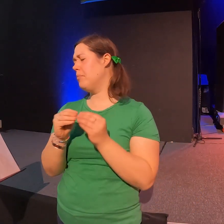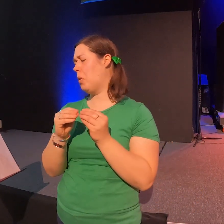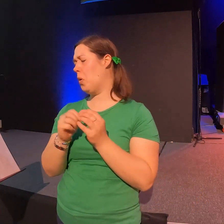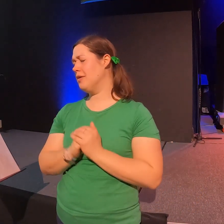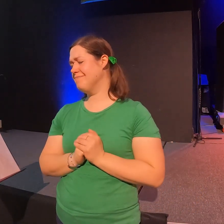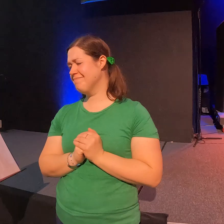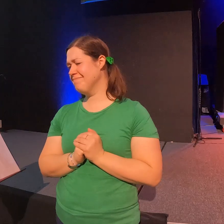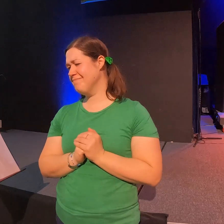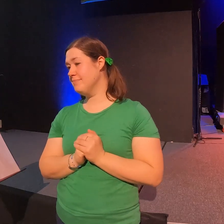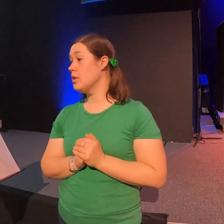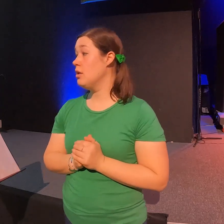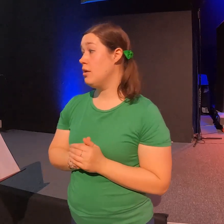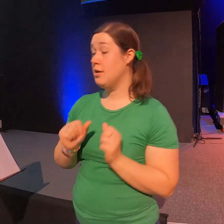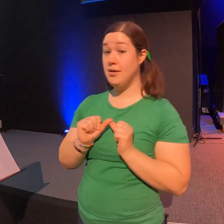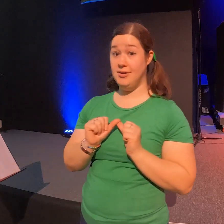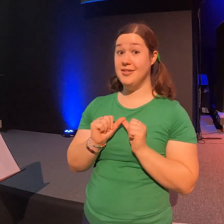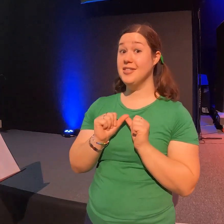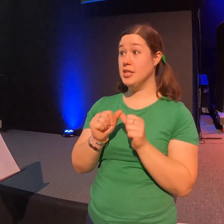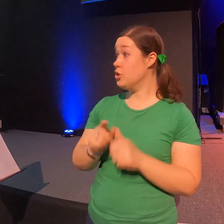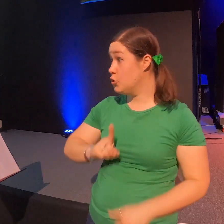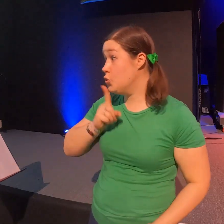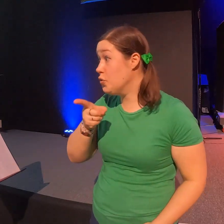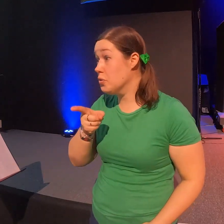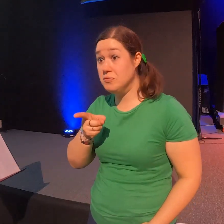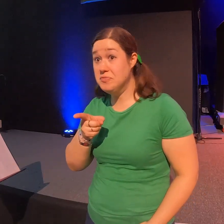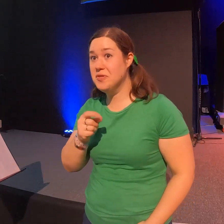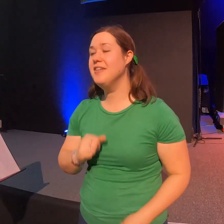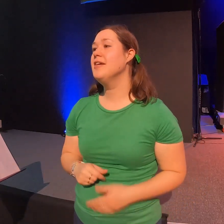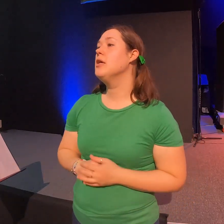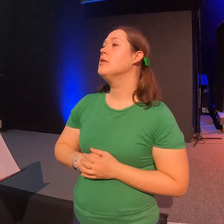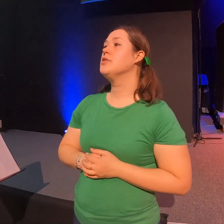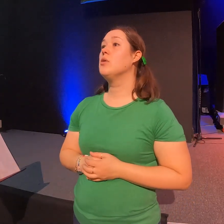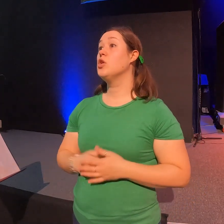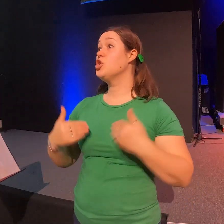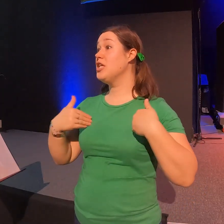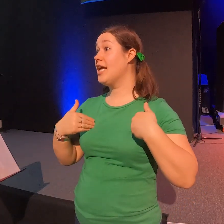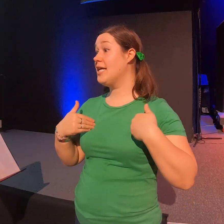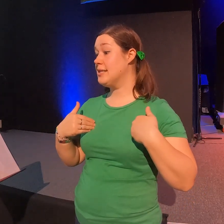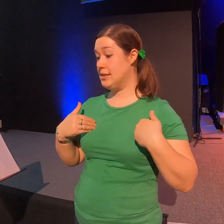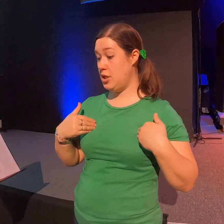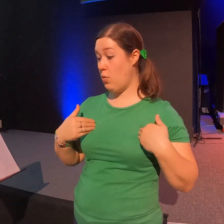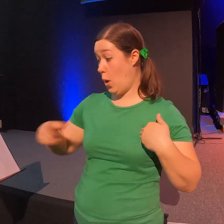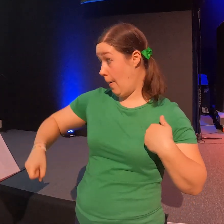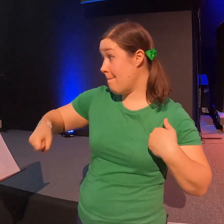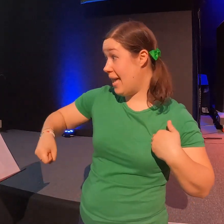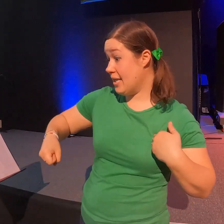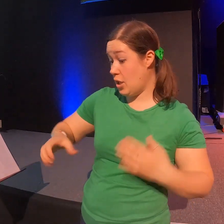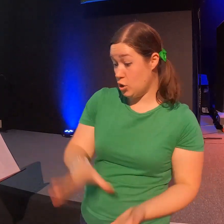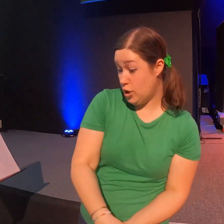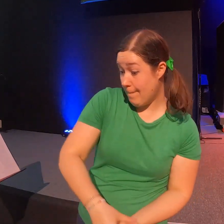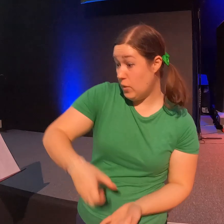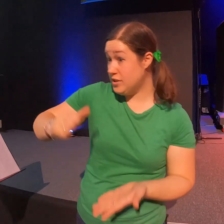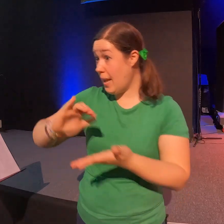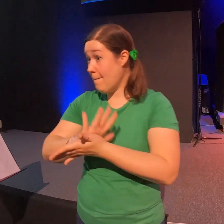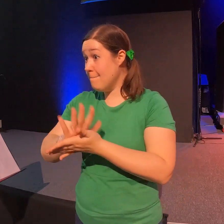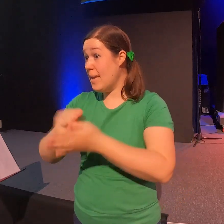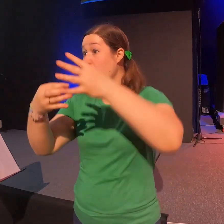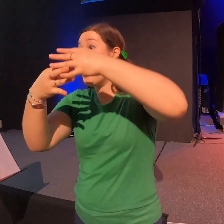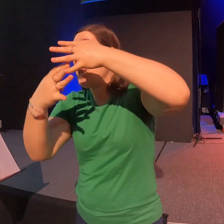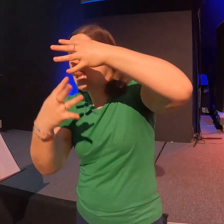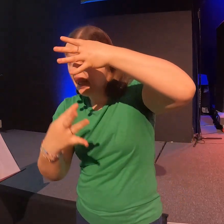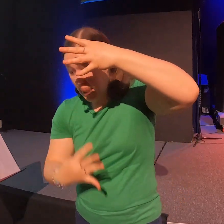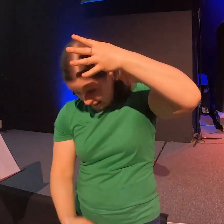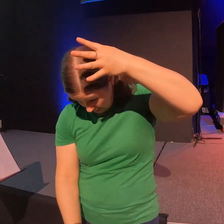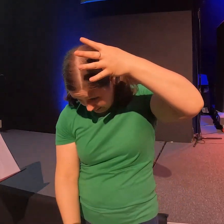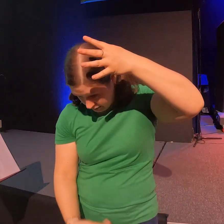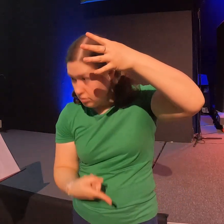And she proceeds to go, and this is true, gets in her purse, and she has this list. There is a list. All